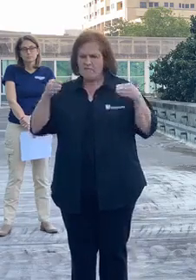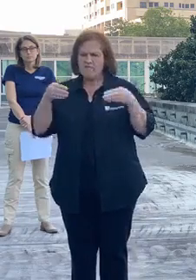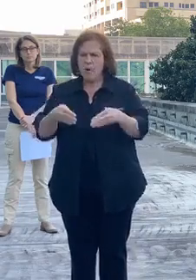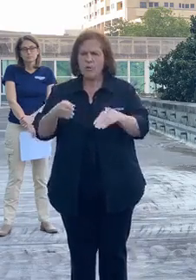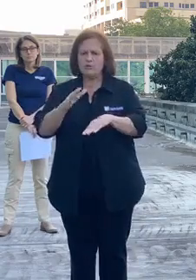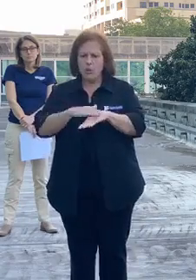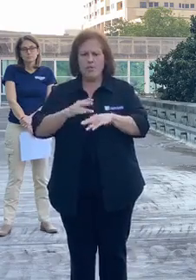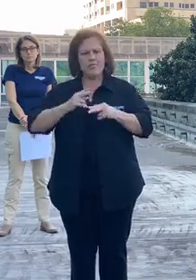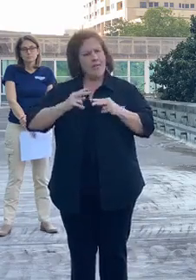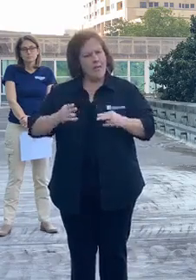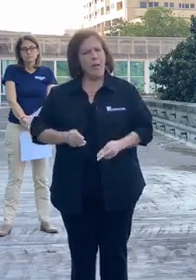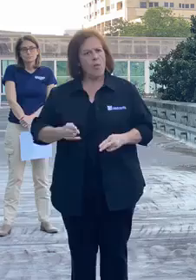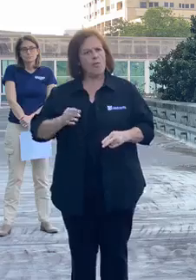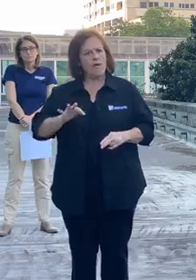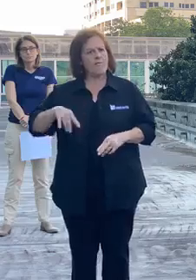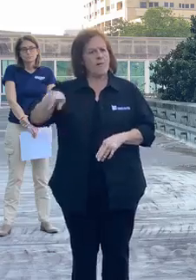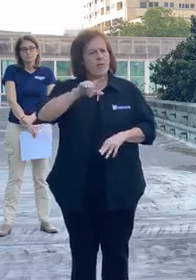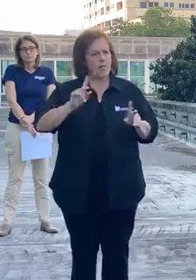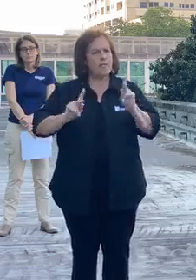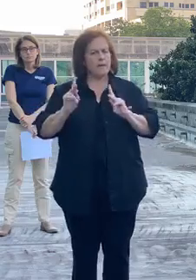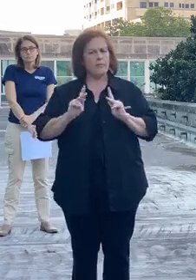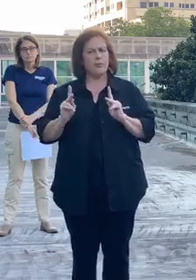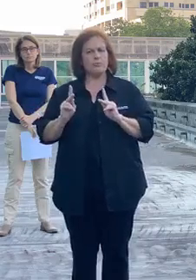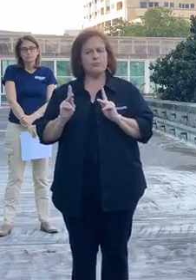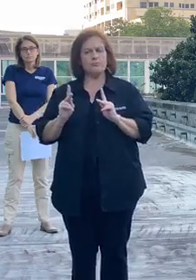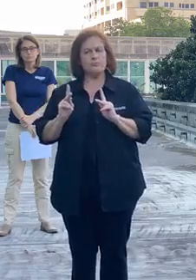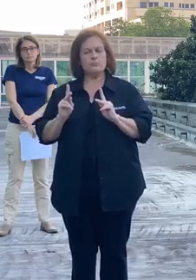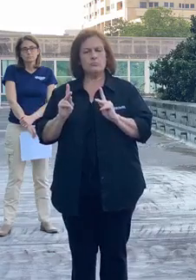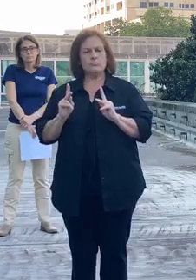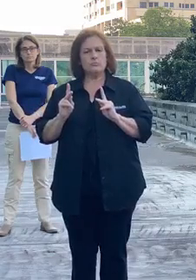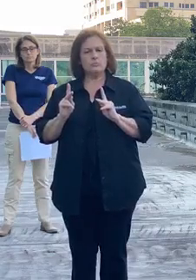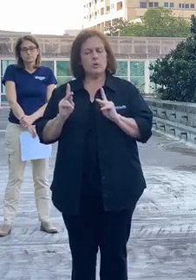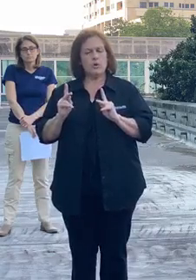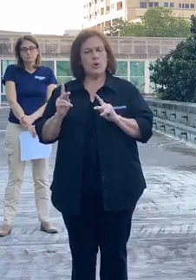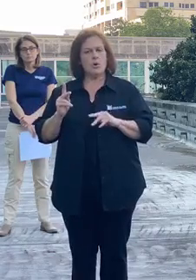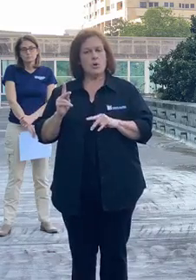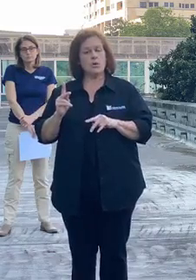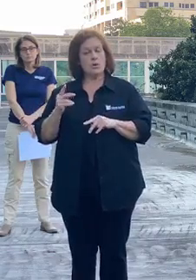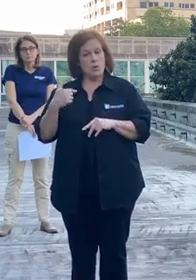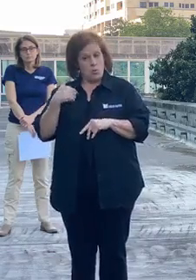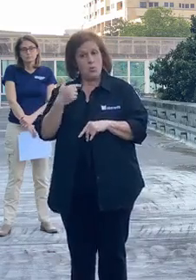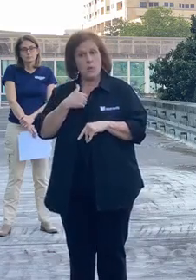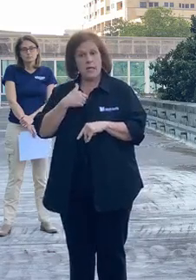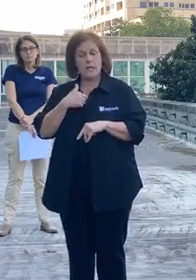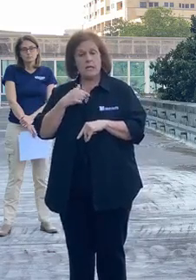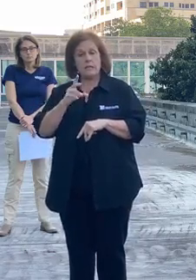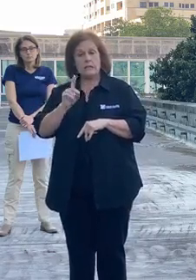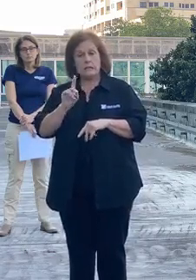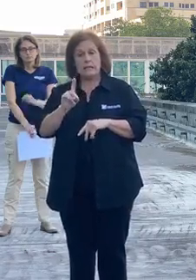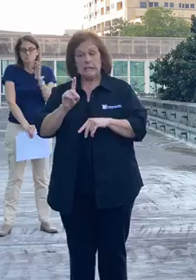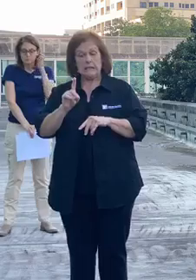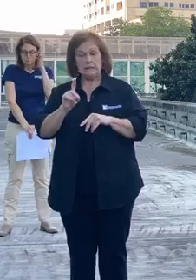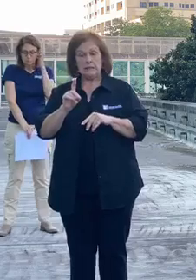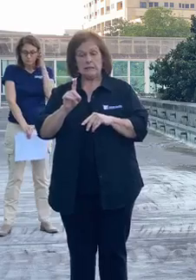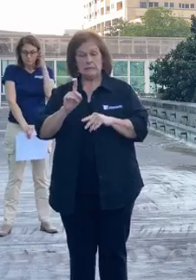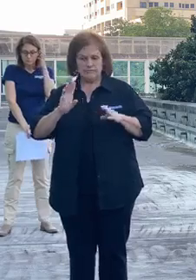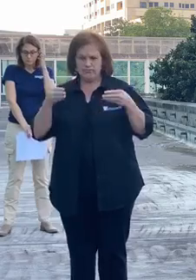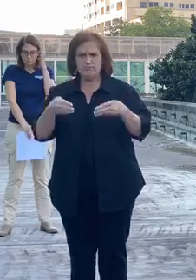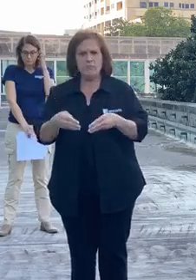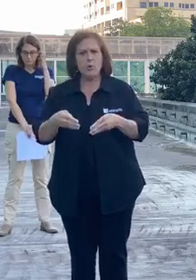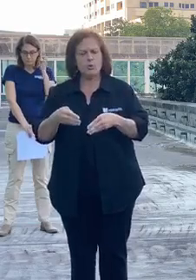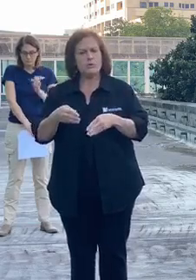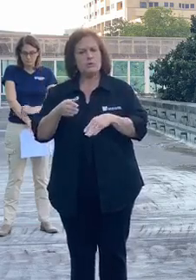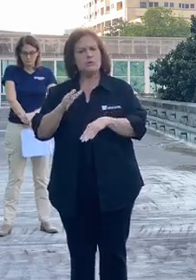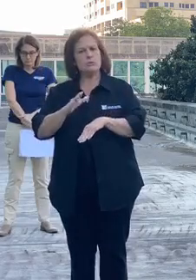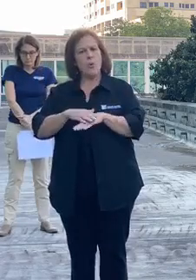health disparities in our community. And quite frankly, we doubled down on our efforts in that post-Katrina environment, where we have